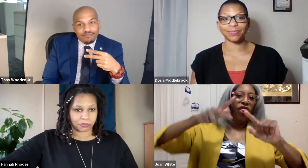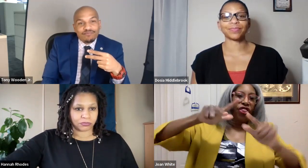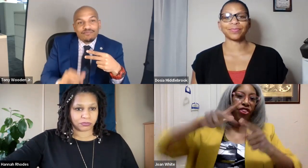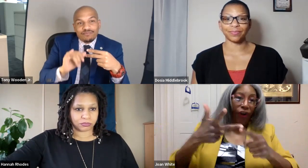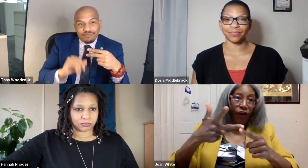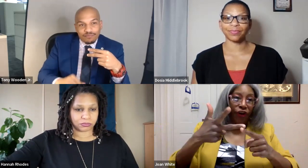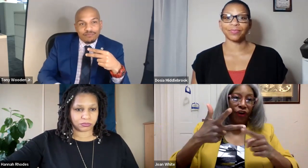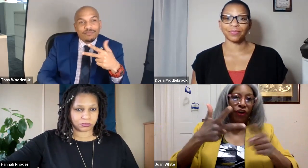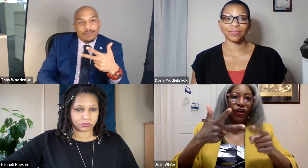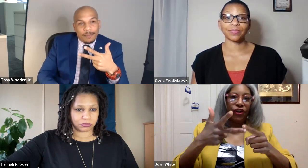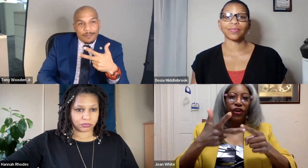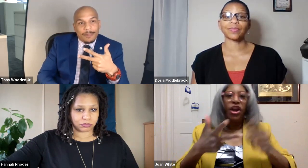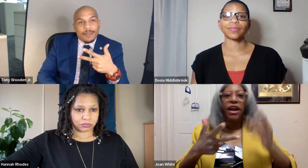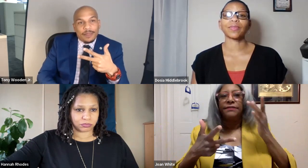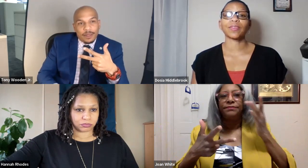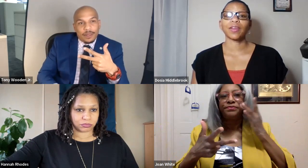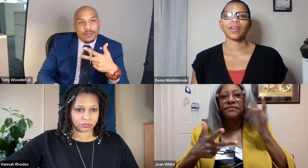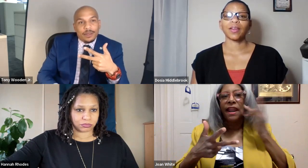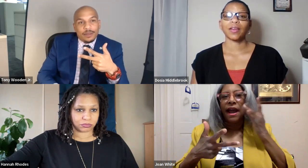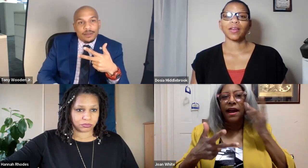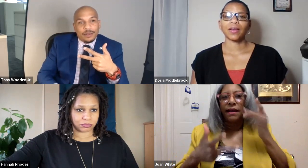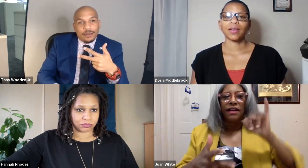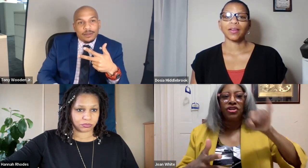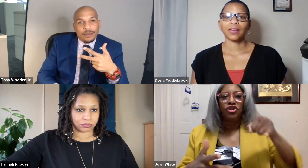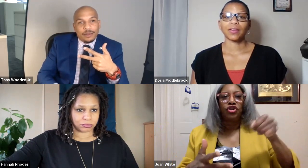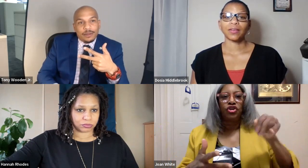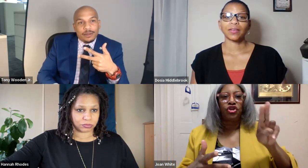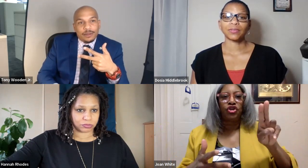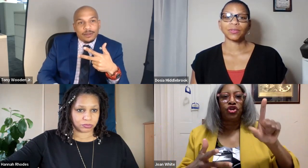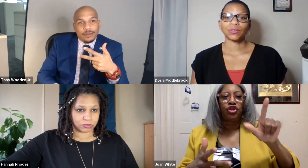Robert, aka Bobby. And then the third in the family